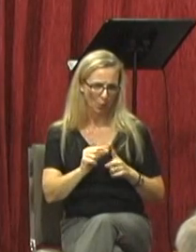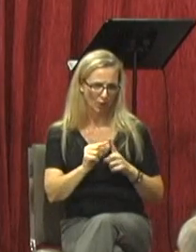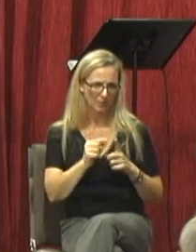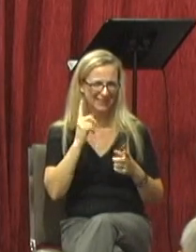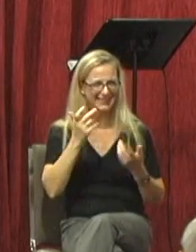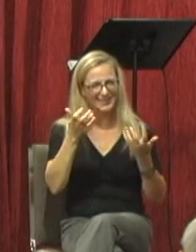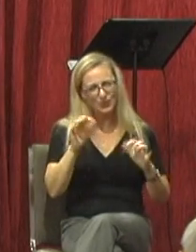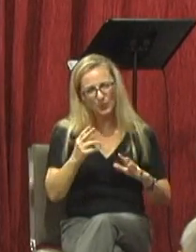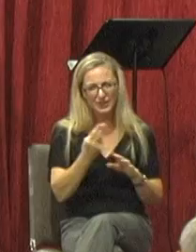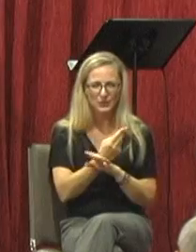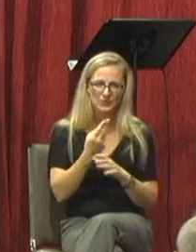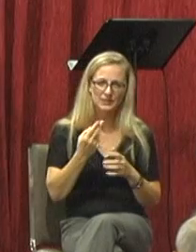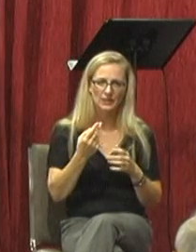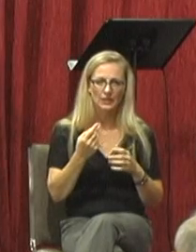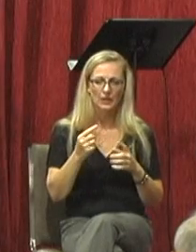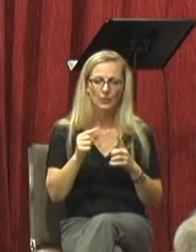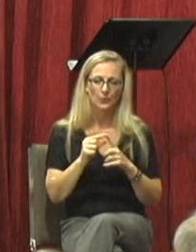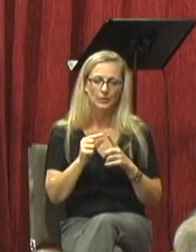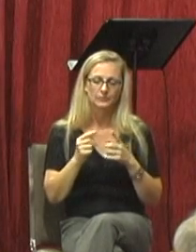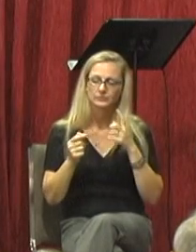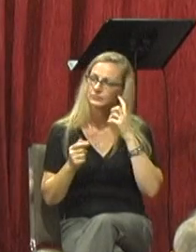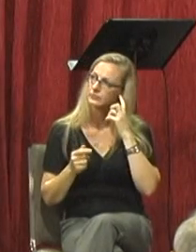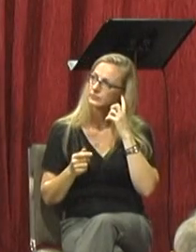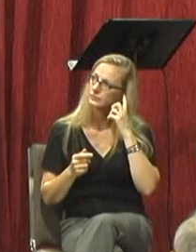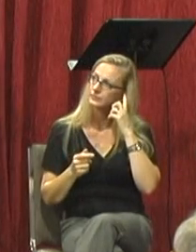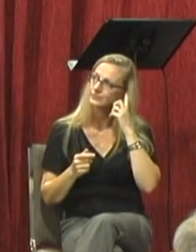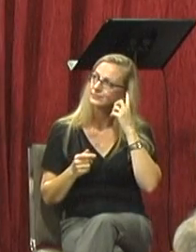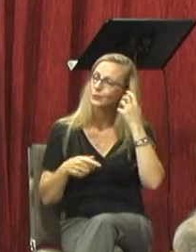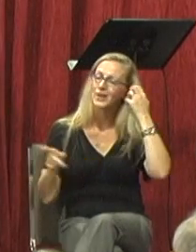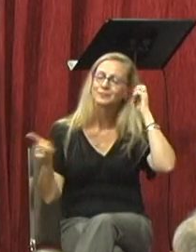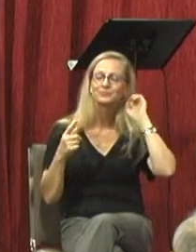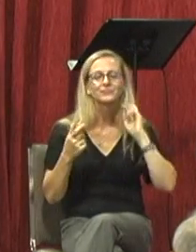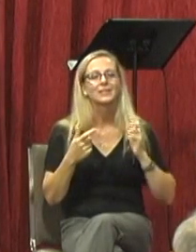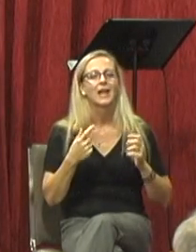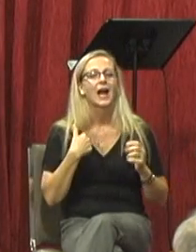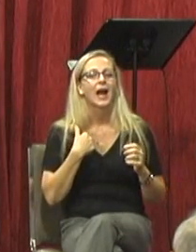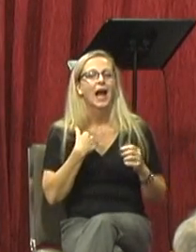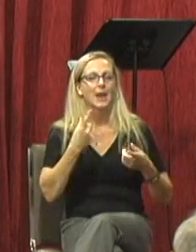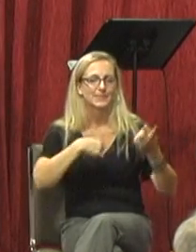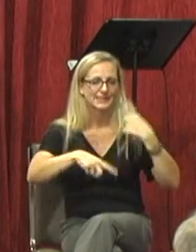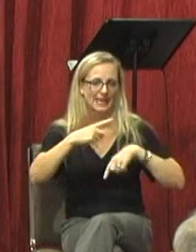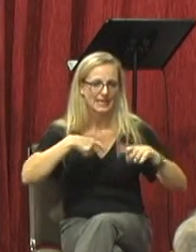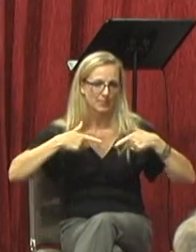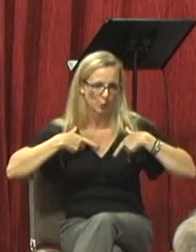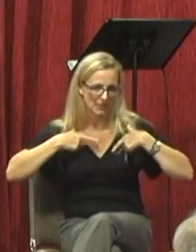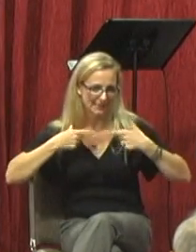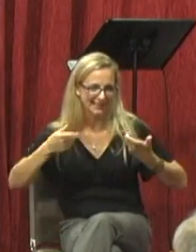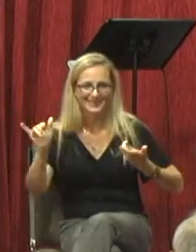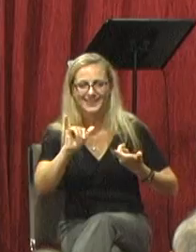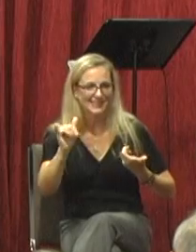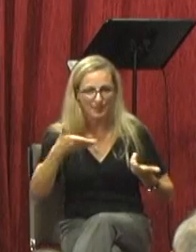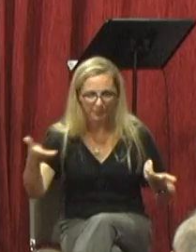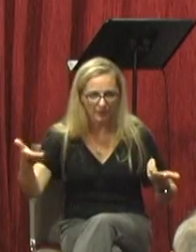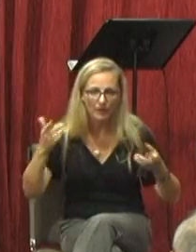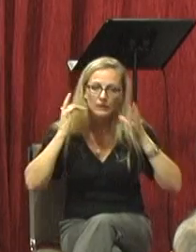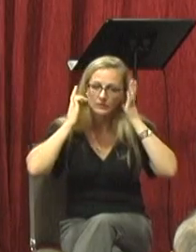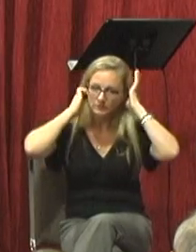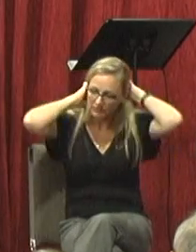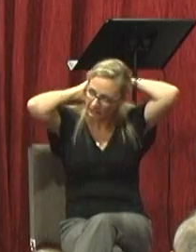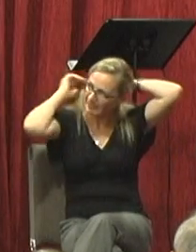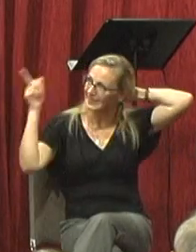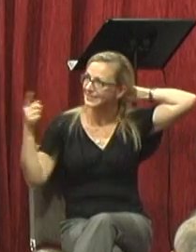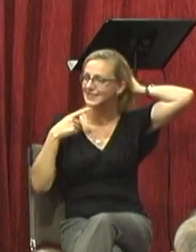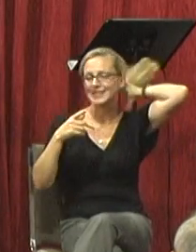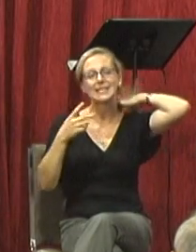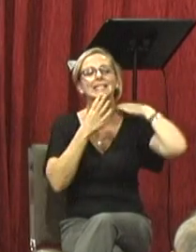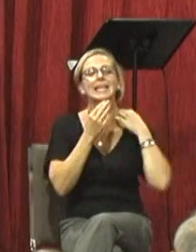because I don't want to use the word priest all the time, because coming from a Jewish background, priest is a very un-Jewish word. Okay, when